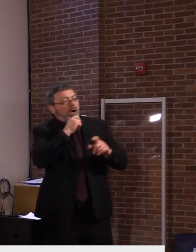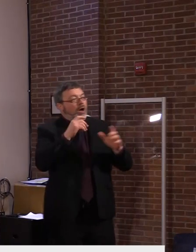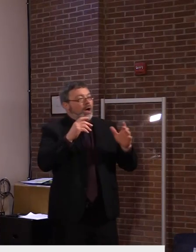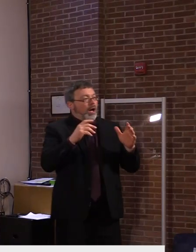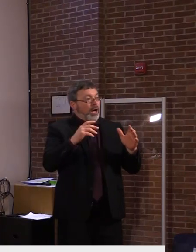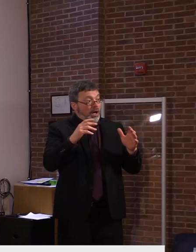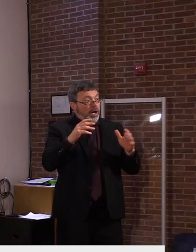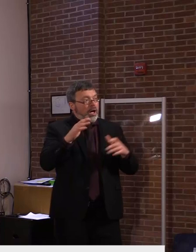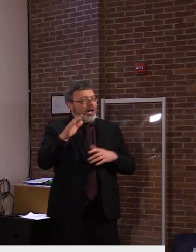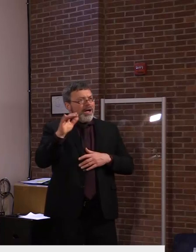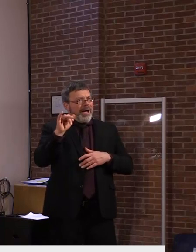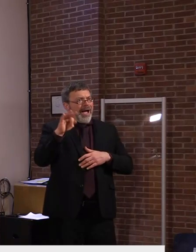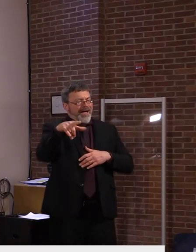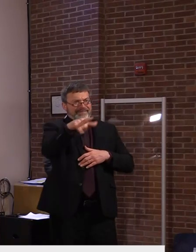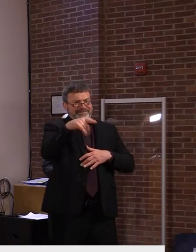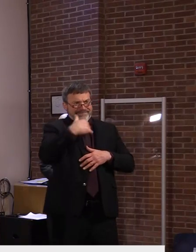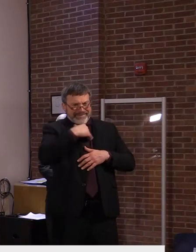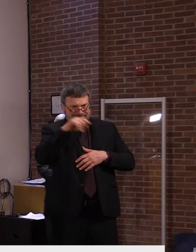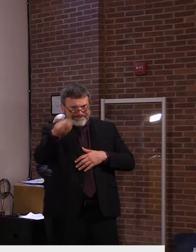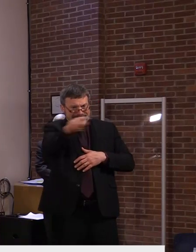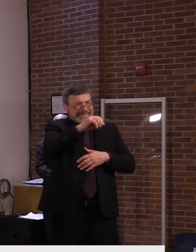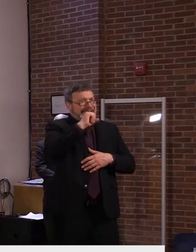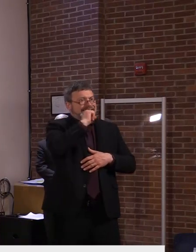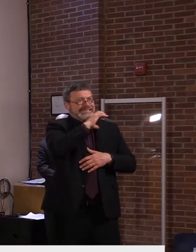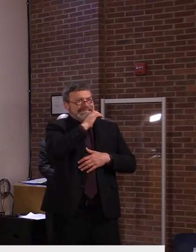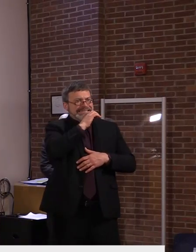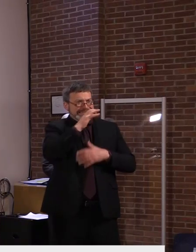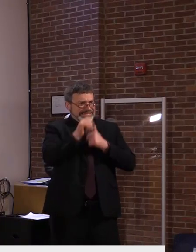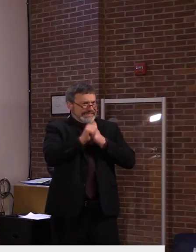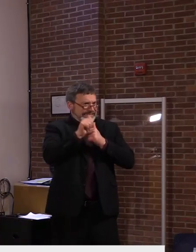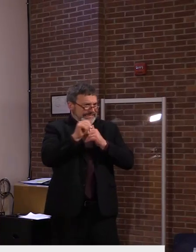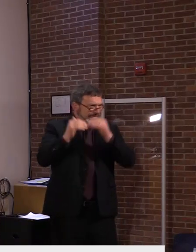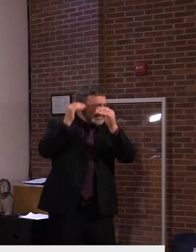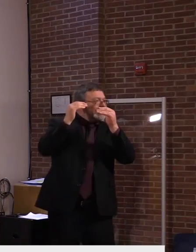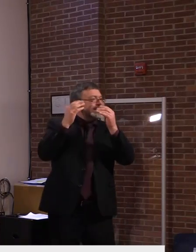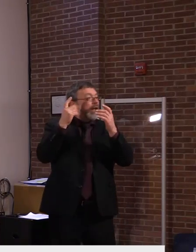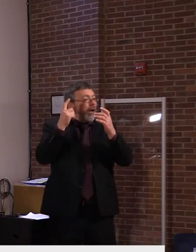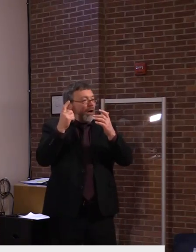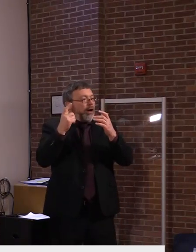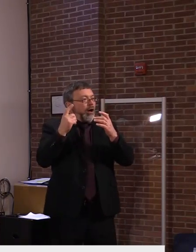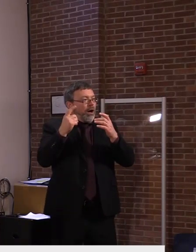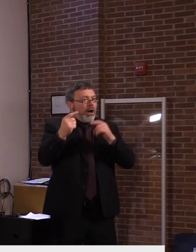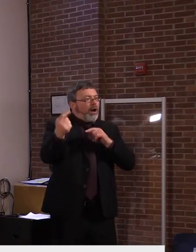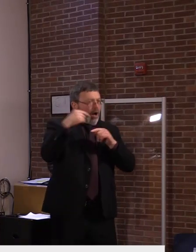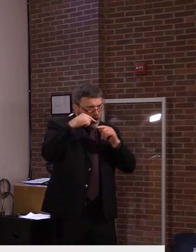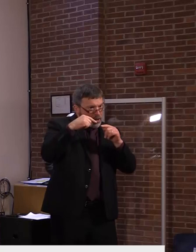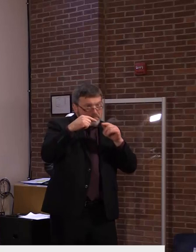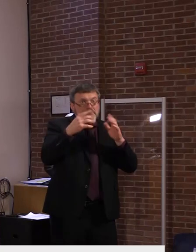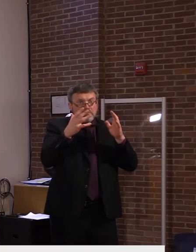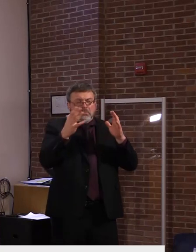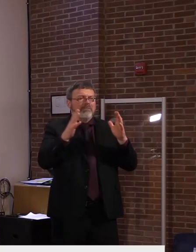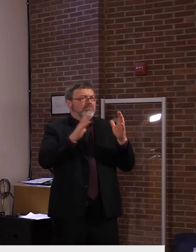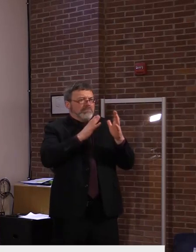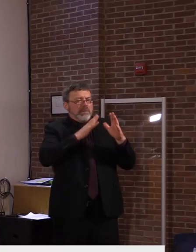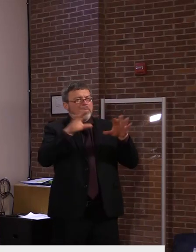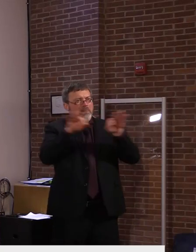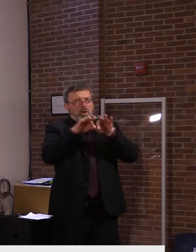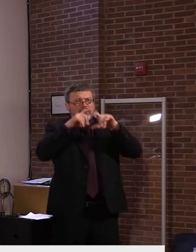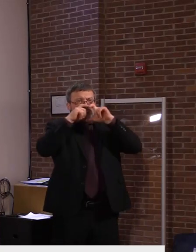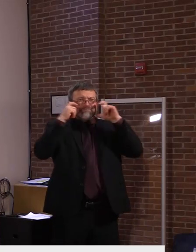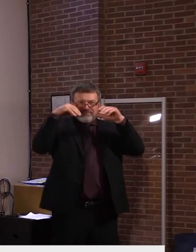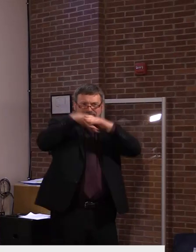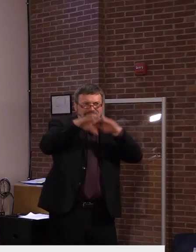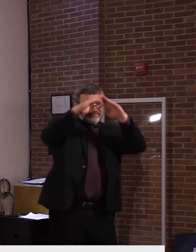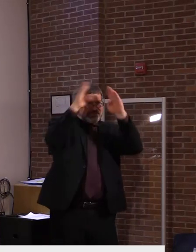transmission. And most importantly, as always, if you feel sick, even with mild